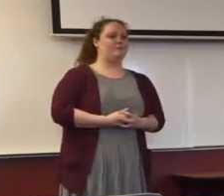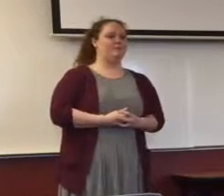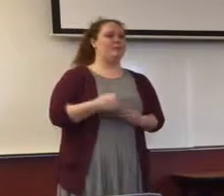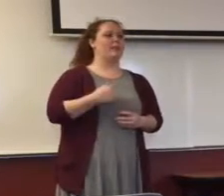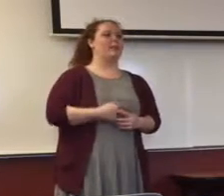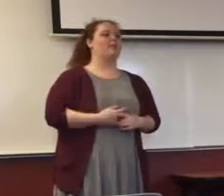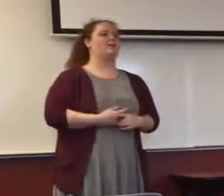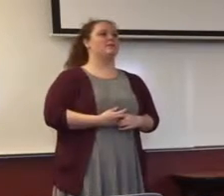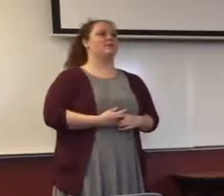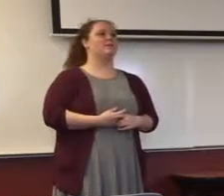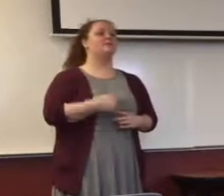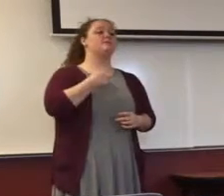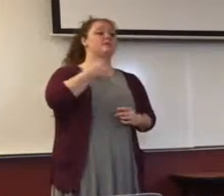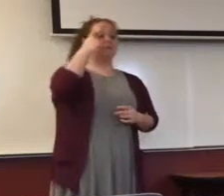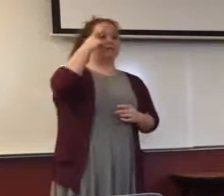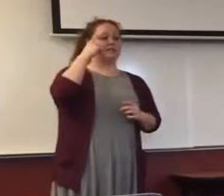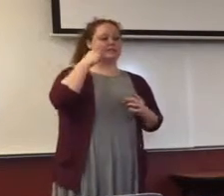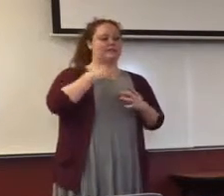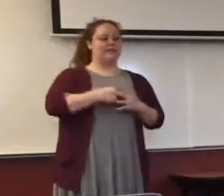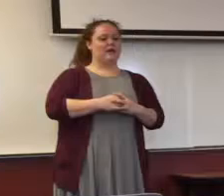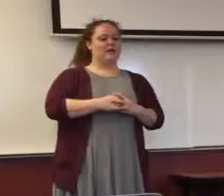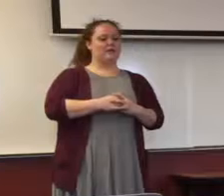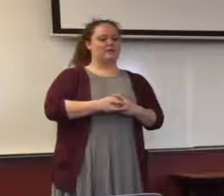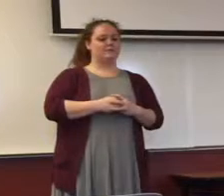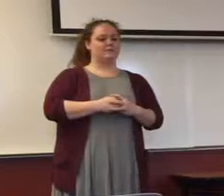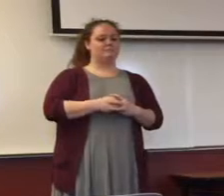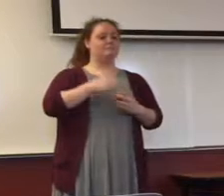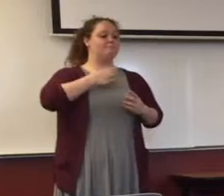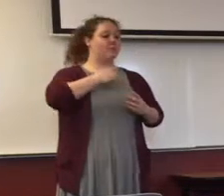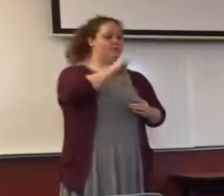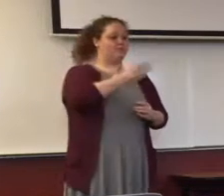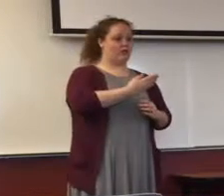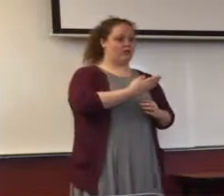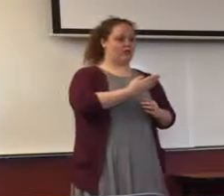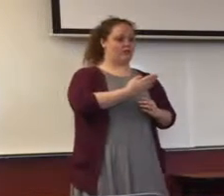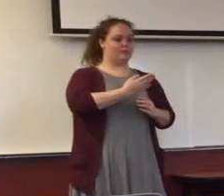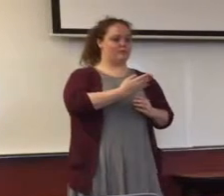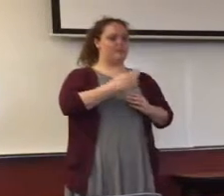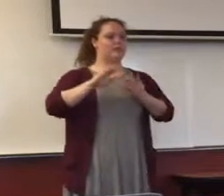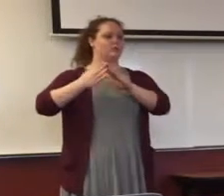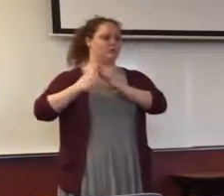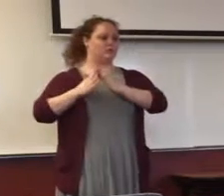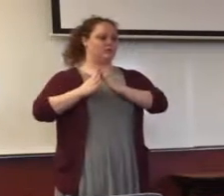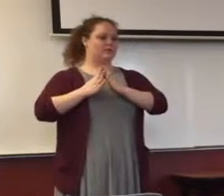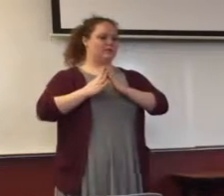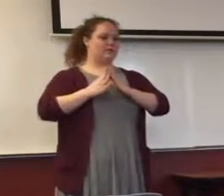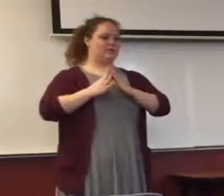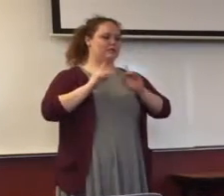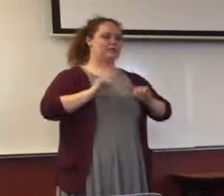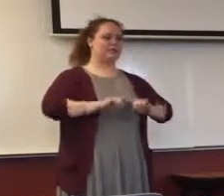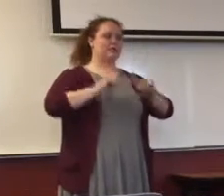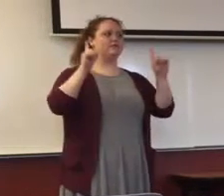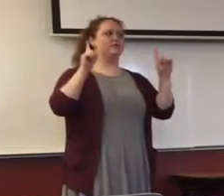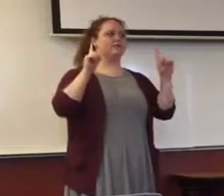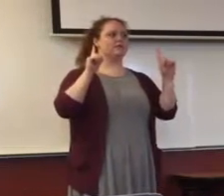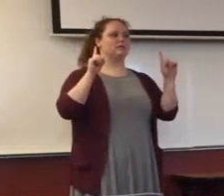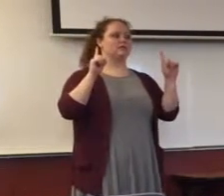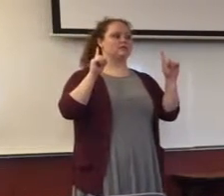think interpreting community, or really it might be more like, I think of myself more on the same lines as